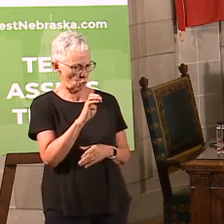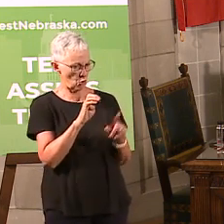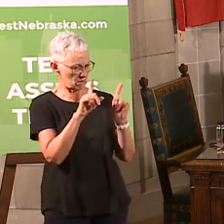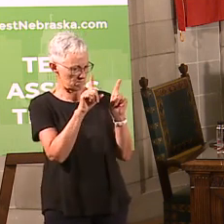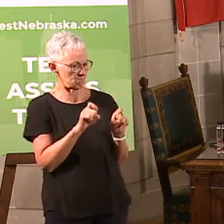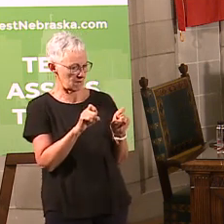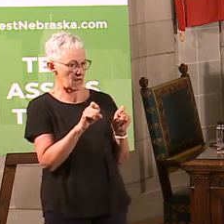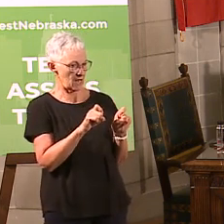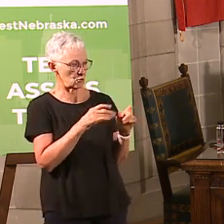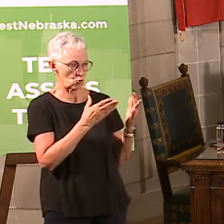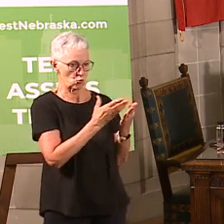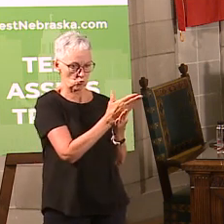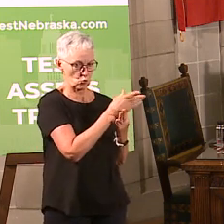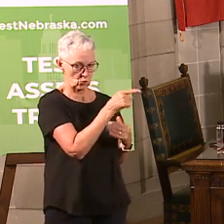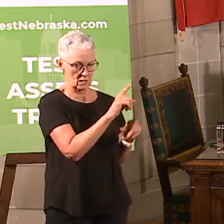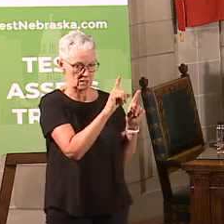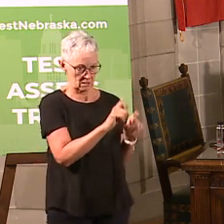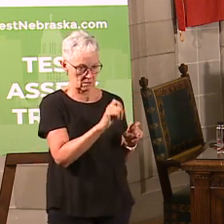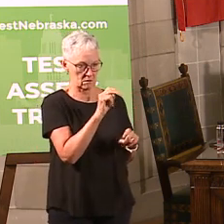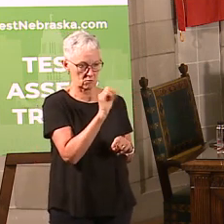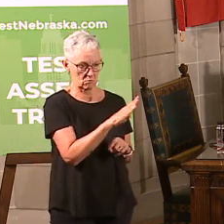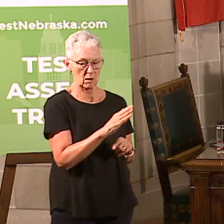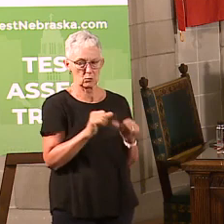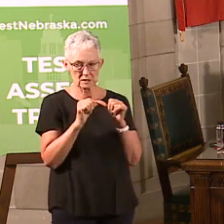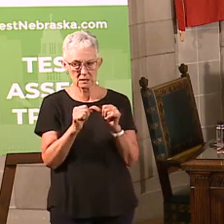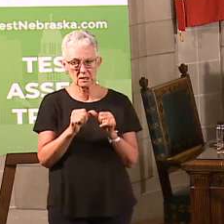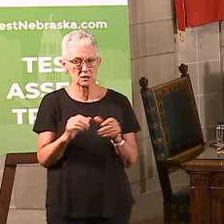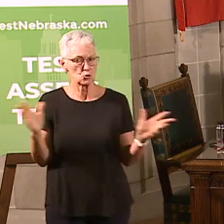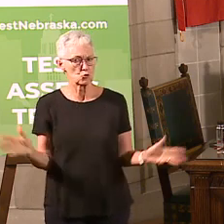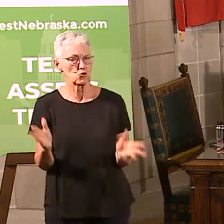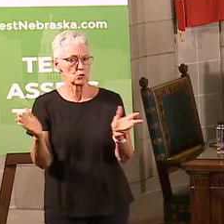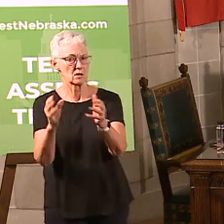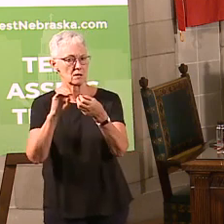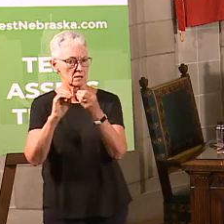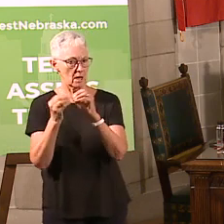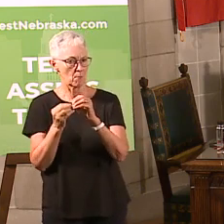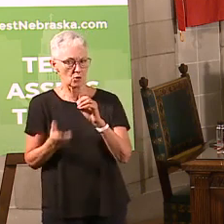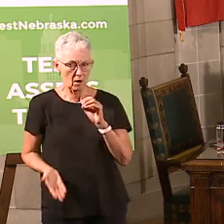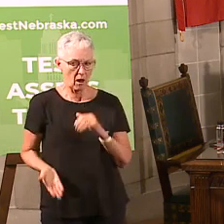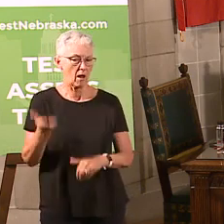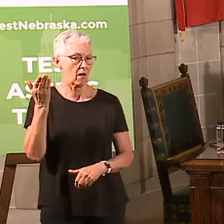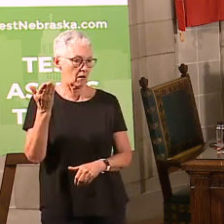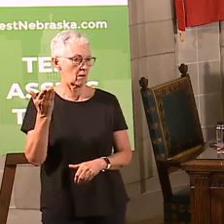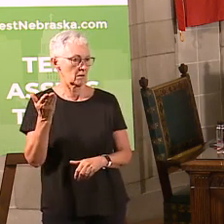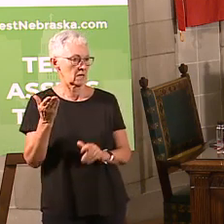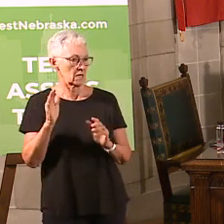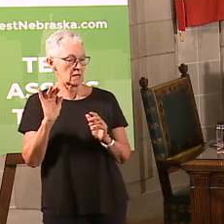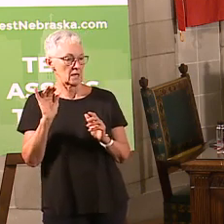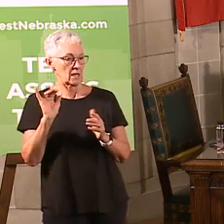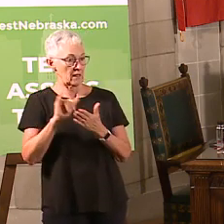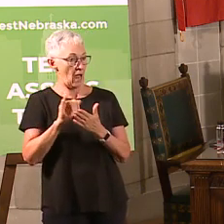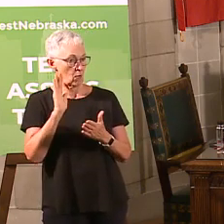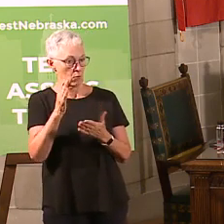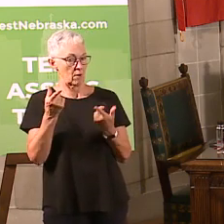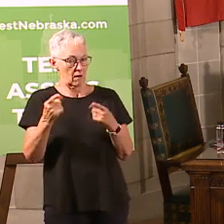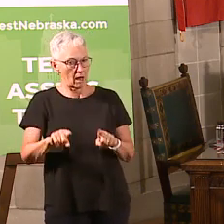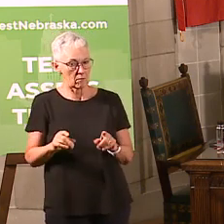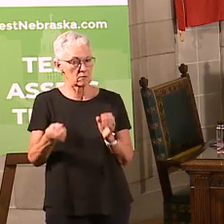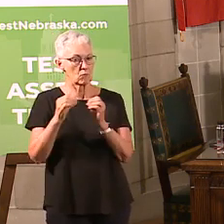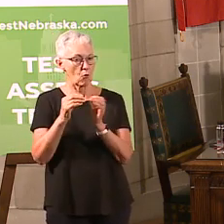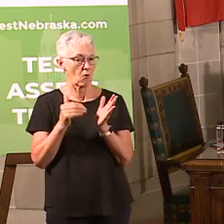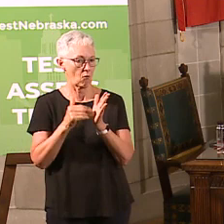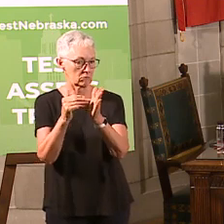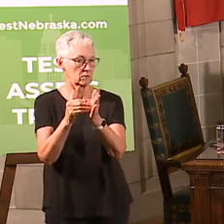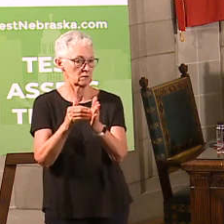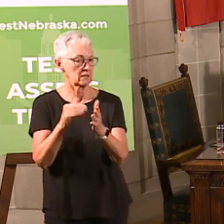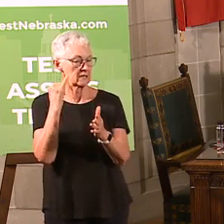we do want to continue to ramp up toward that 3,000 tests. The way we're going to be able to have that many schedules when we're in Omaha and Lincoln. Now, we will still need to go, as I read